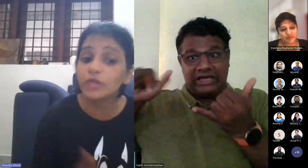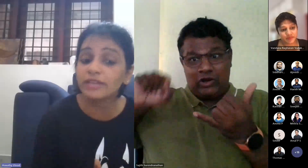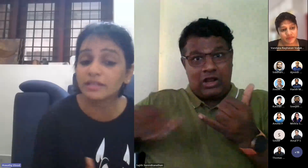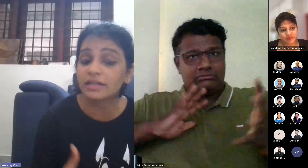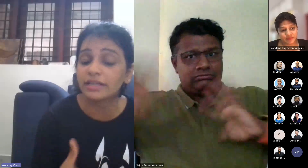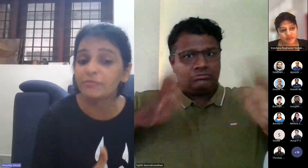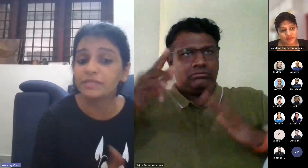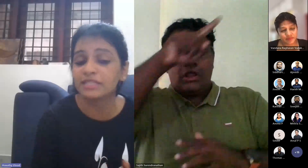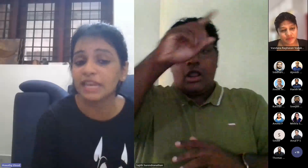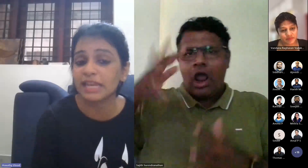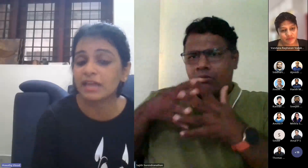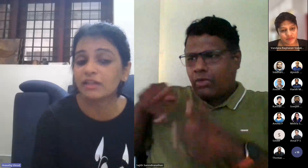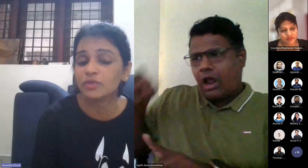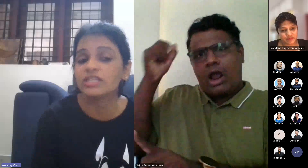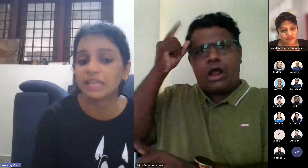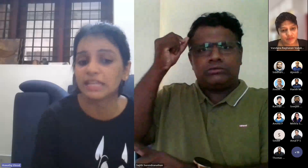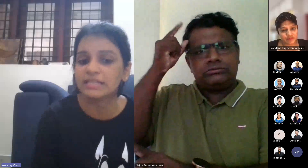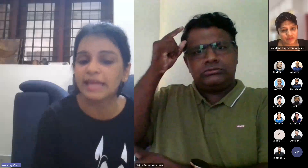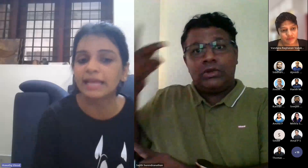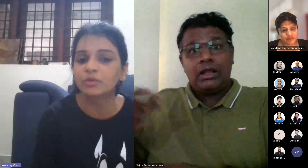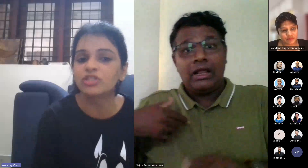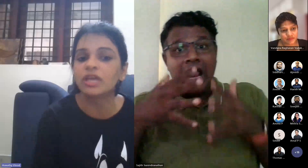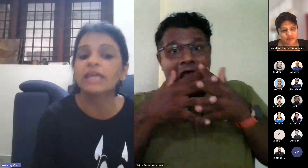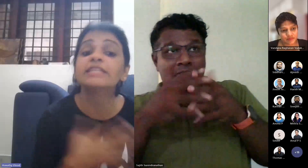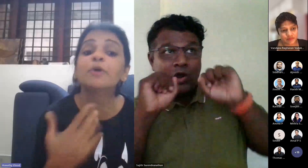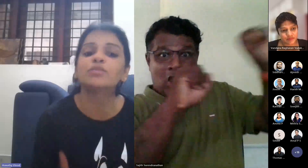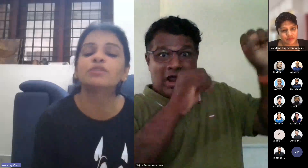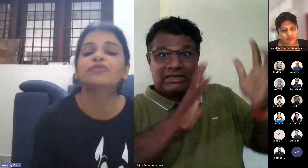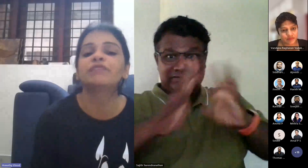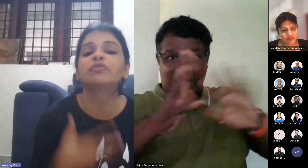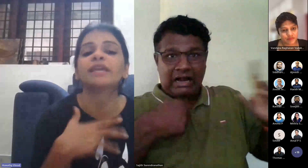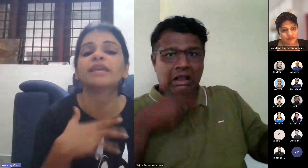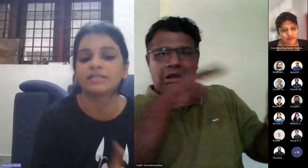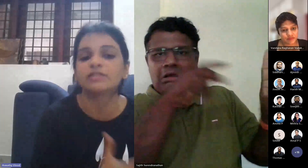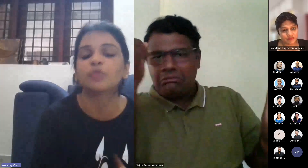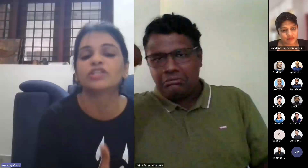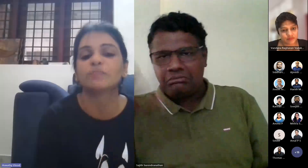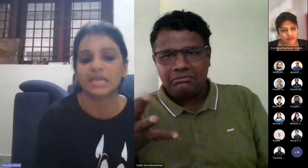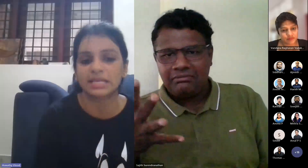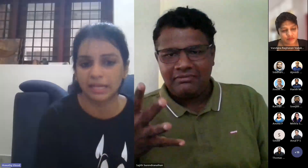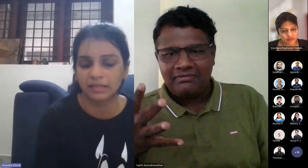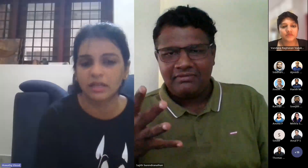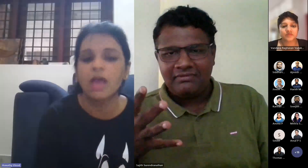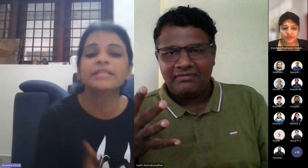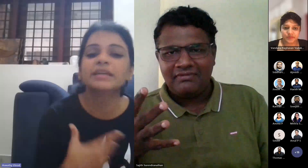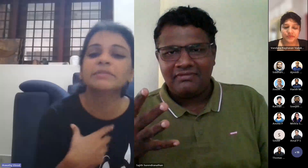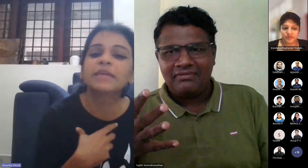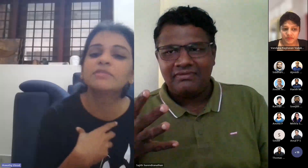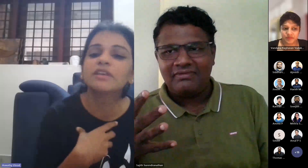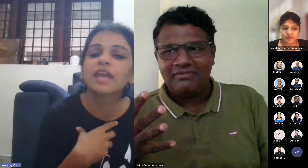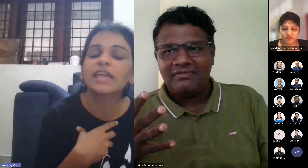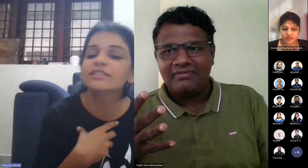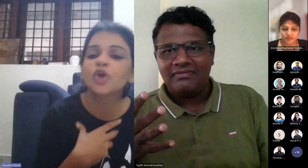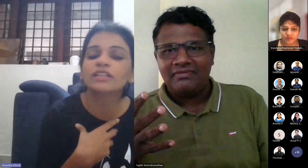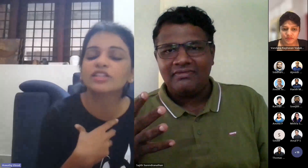people look at a deaf person in India using Indian Sign Language, it is possible for them to make sense of what is being signed. But